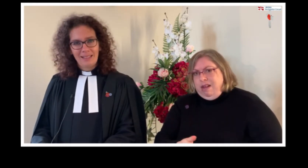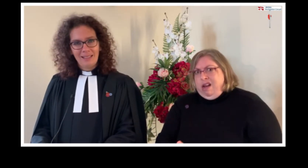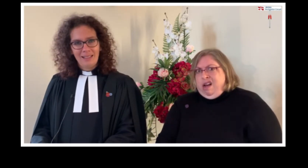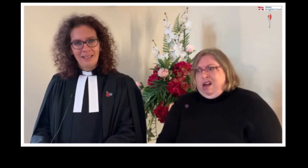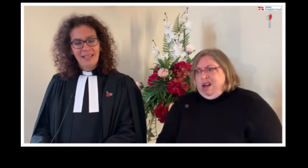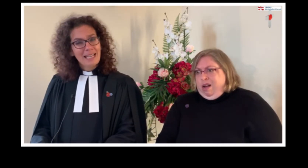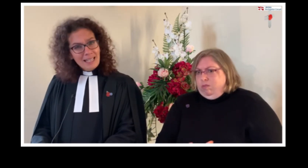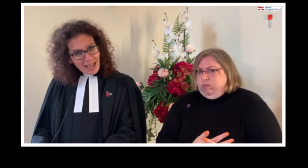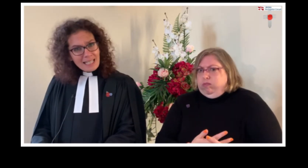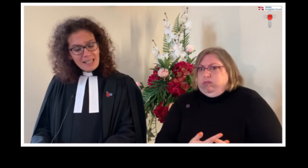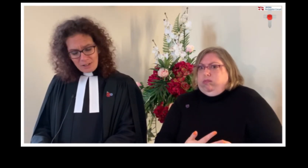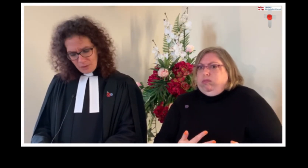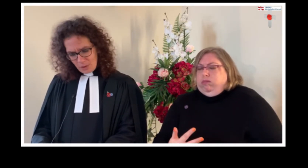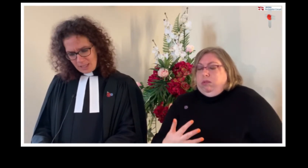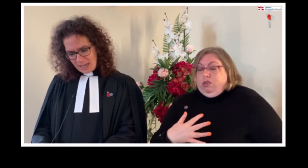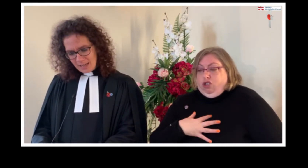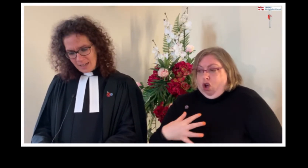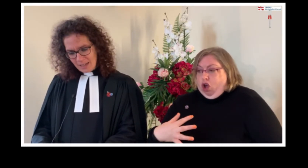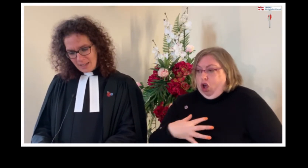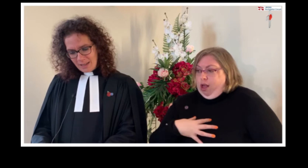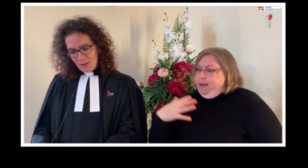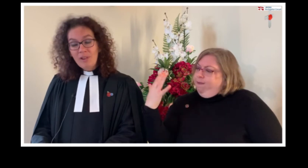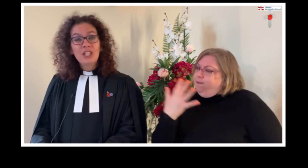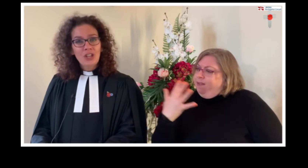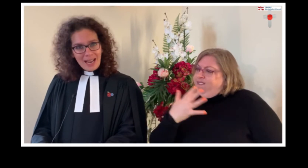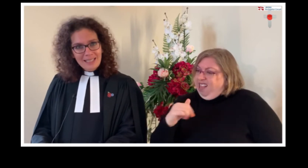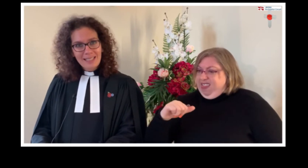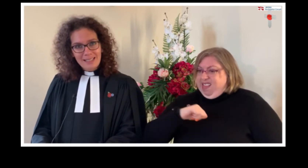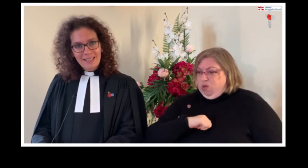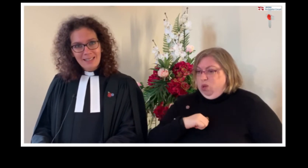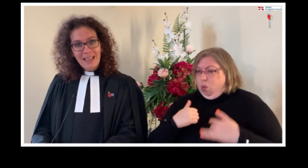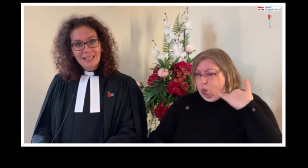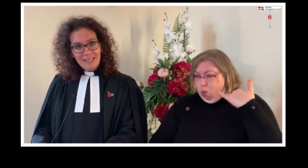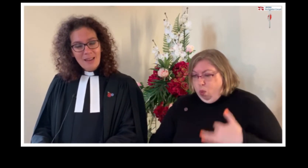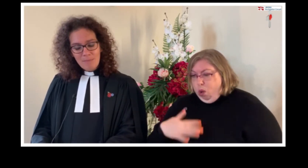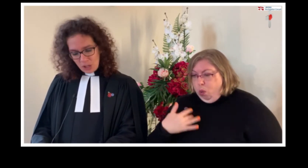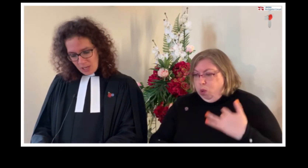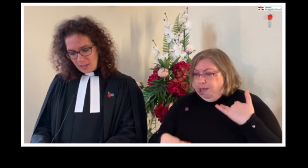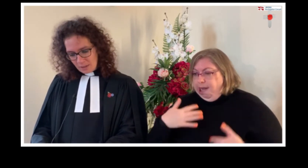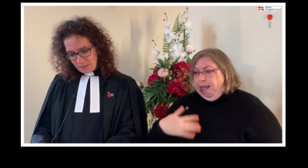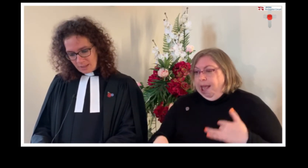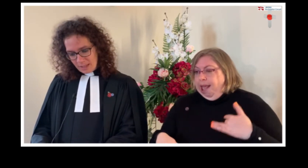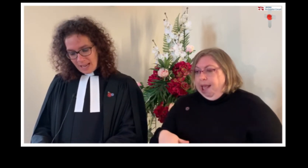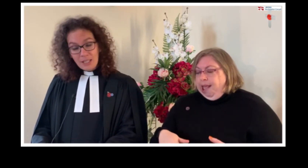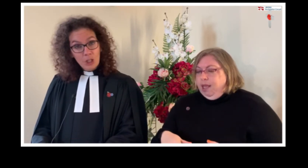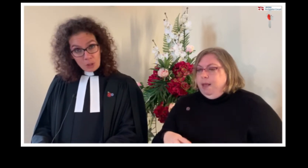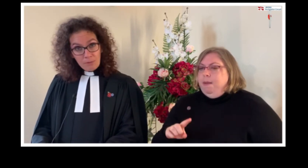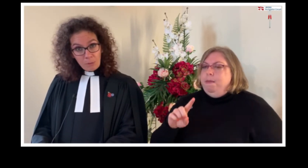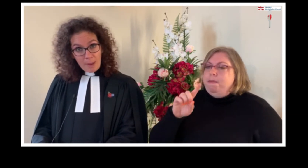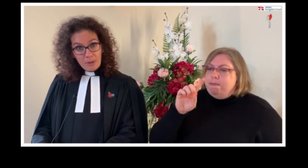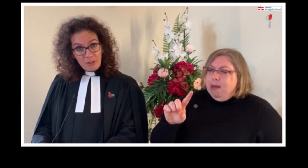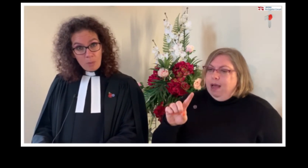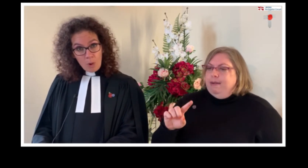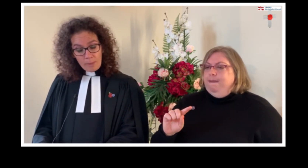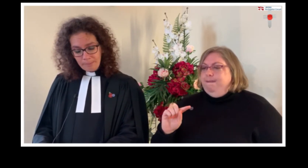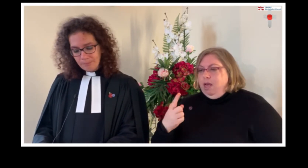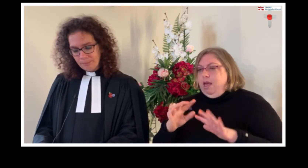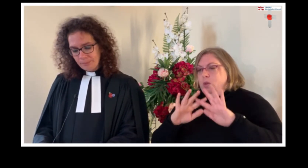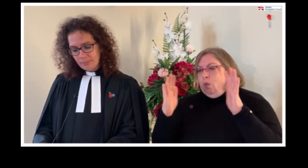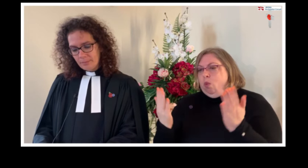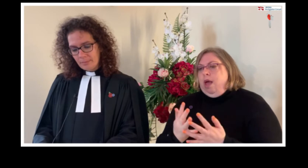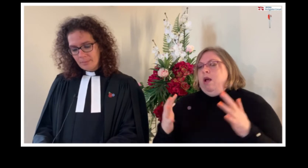Nevertheless, in 1914, rejected that same machine gun as a useful weapon for